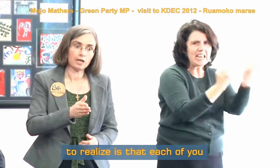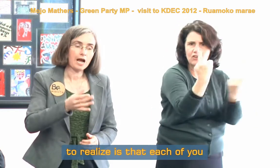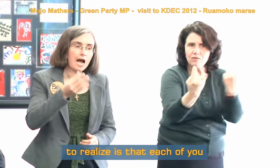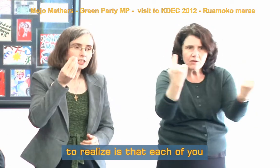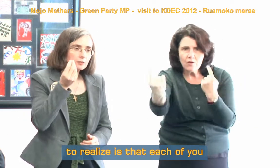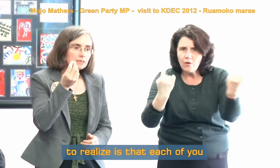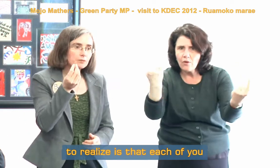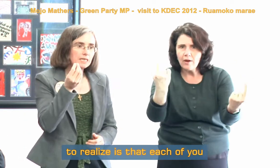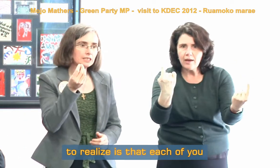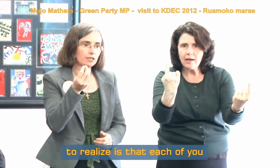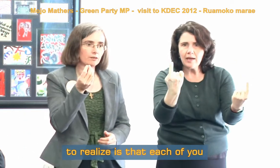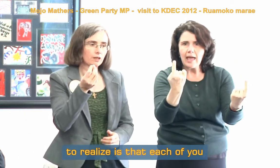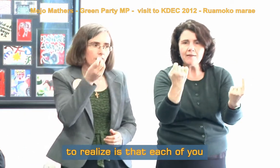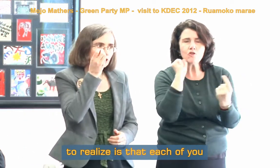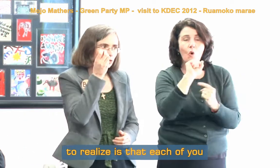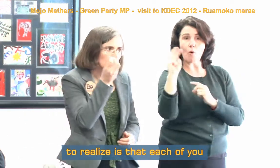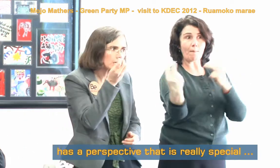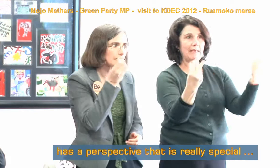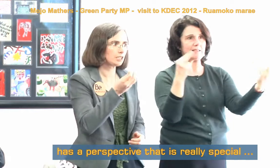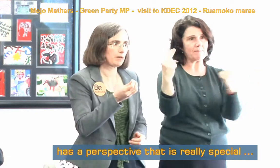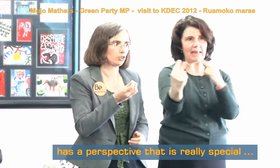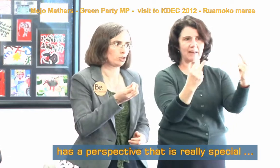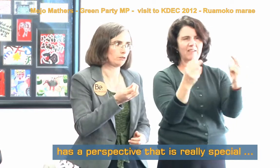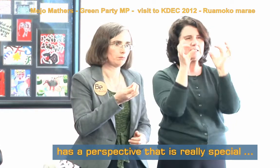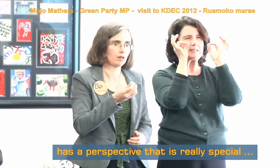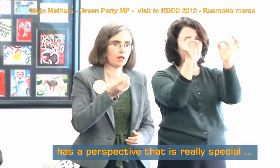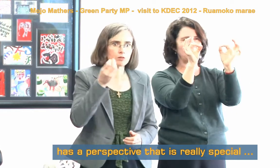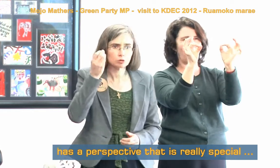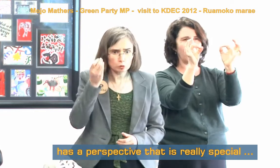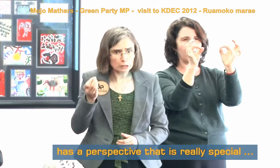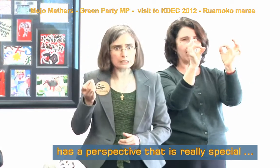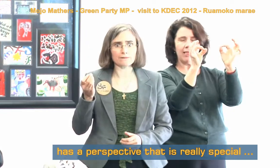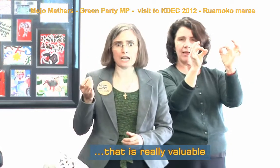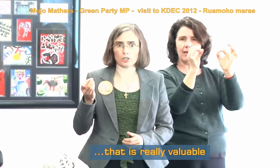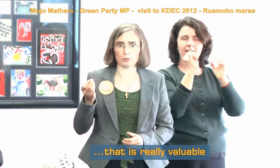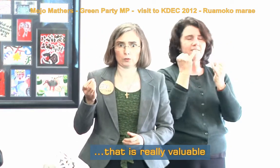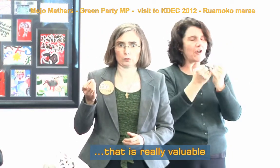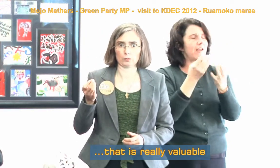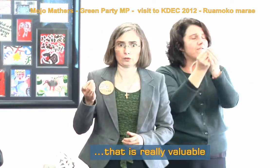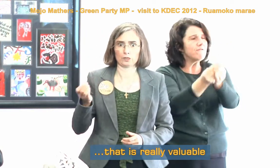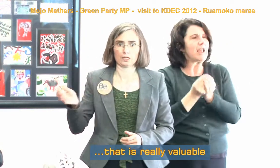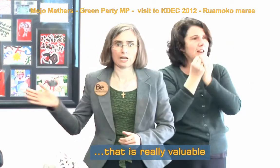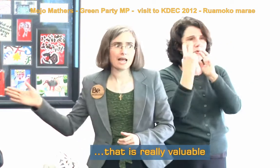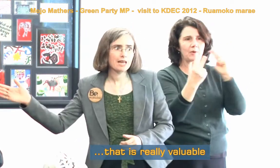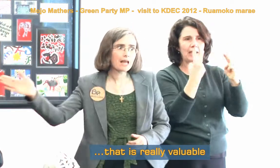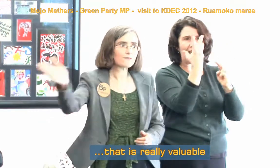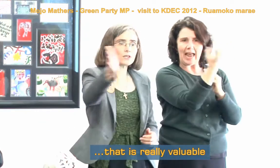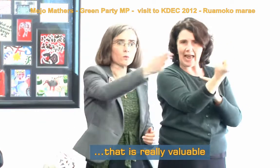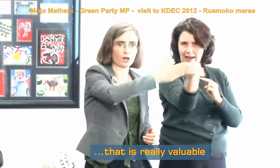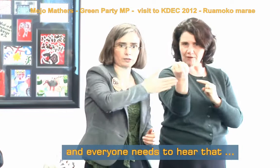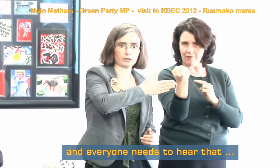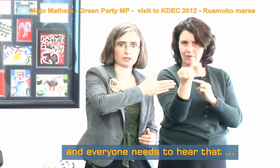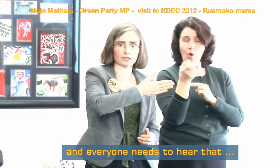has a perspective that is really special, that is really valuable. And